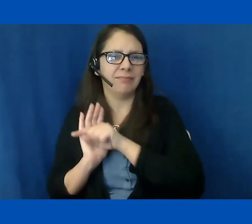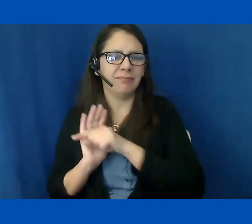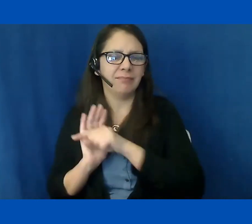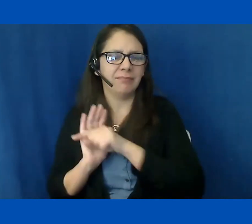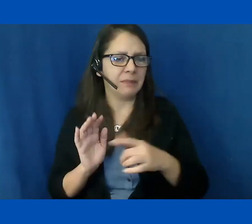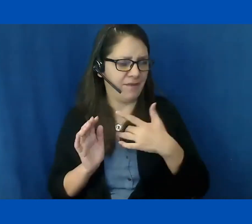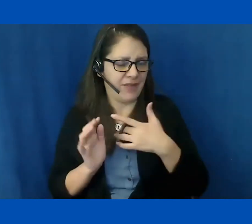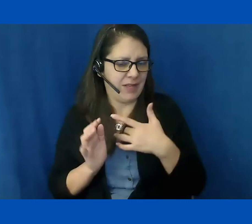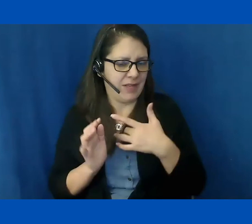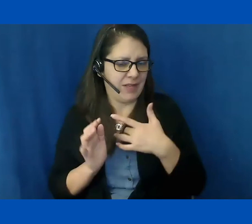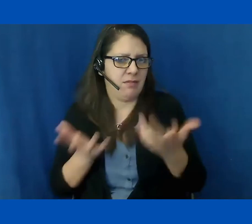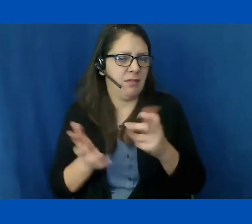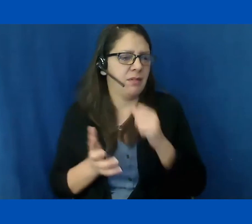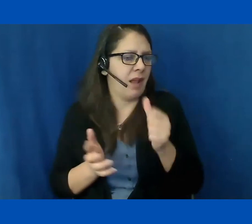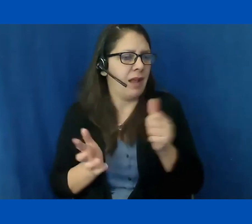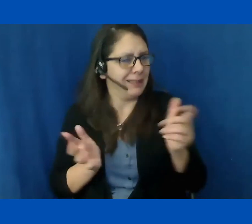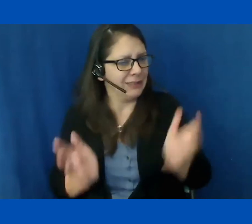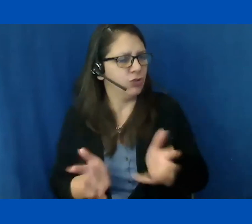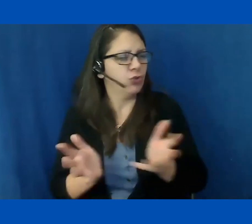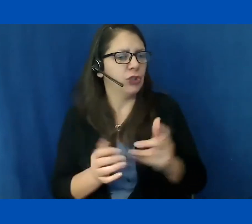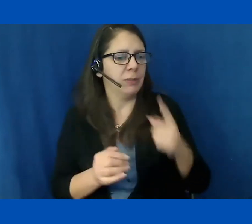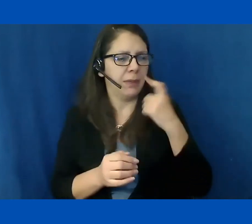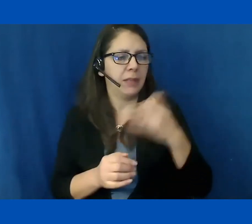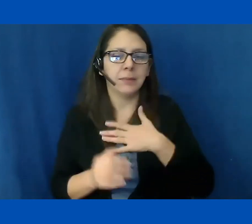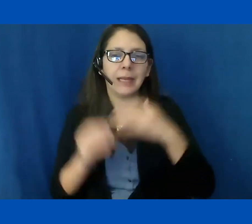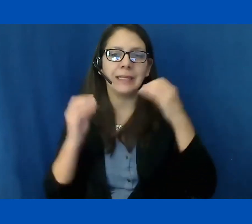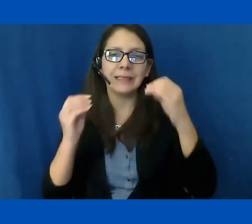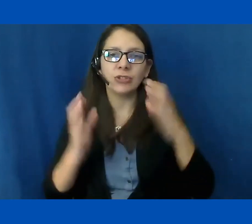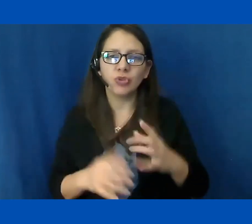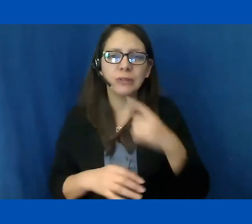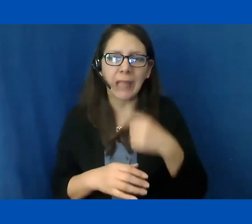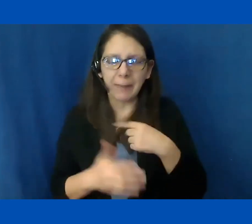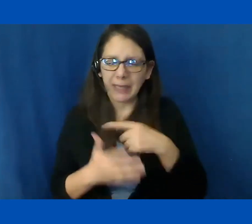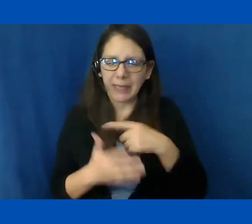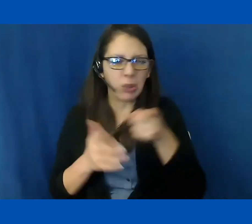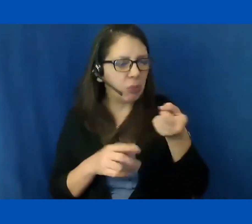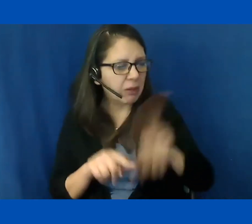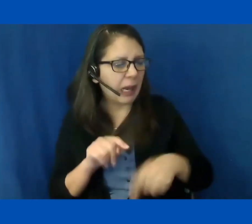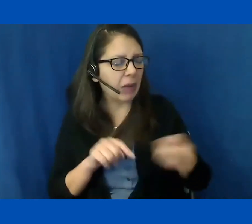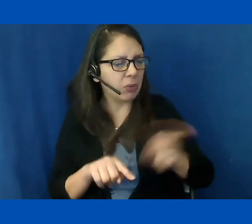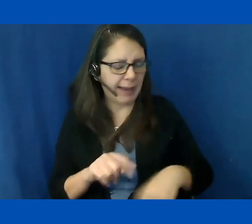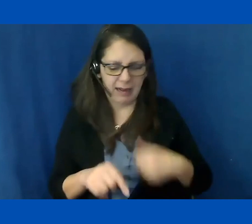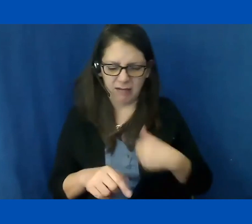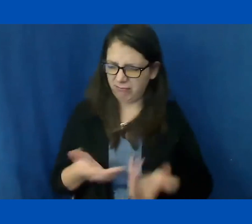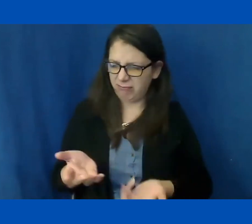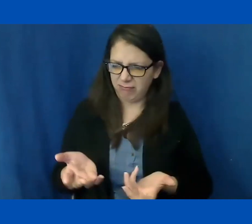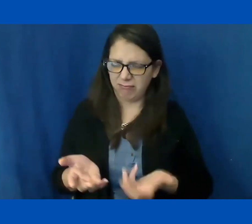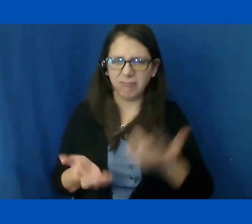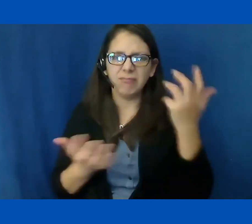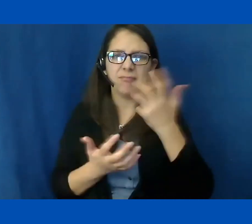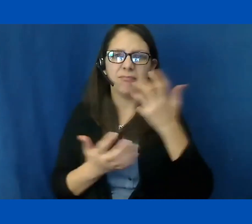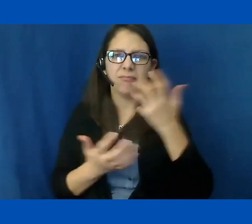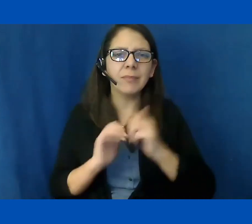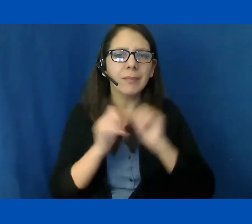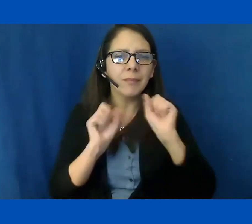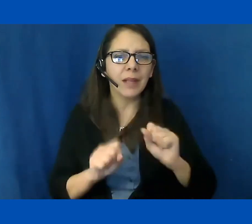telling you, hey, you can't do this. I don't know how you can do this, right? And I was like, man, how can I go about